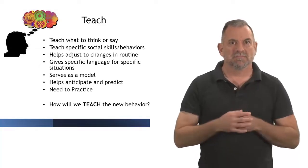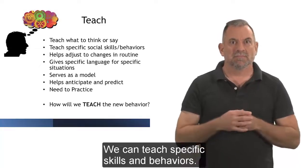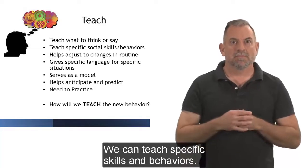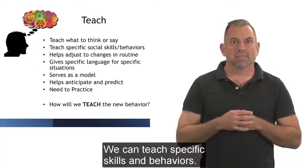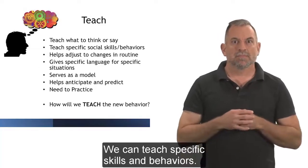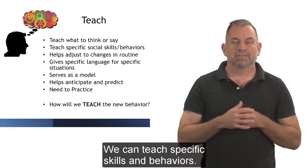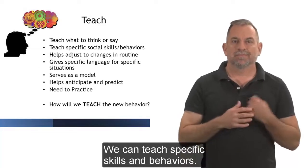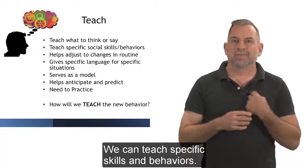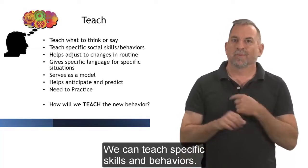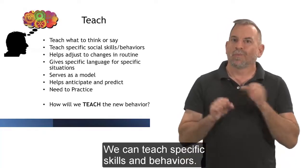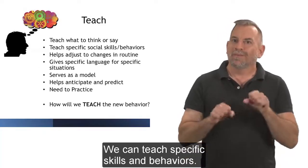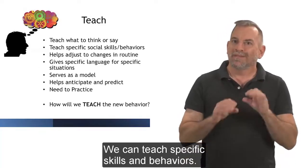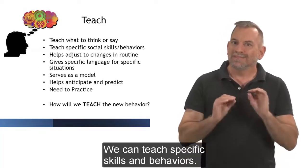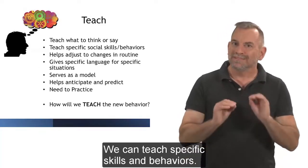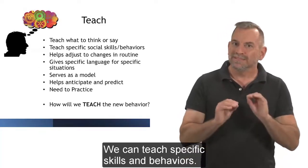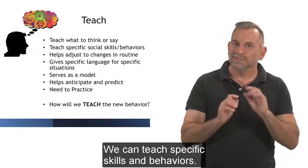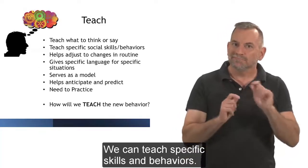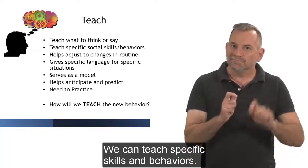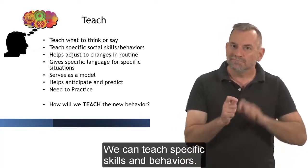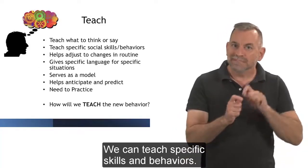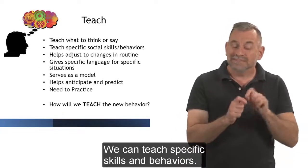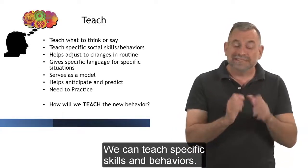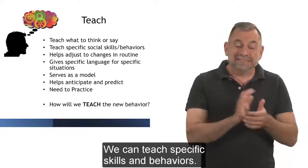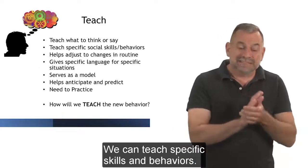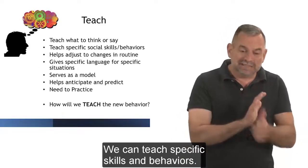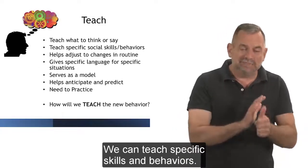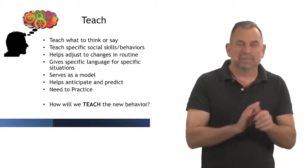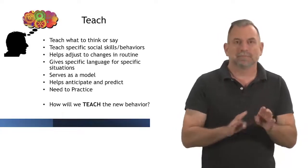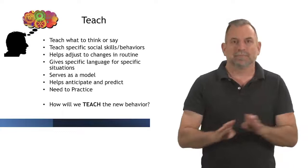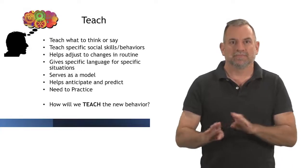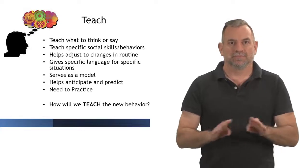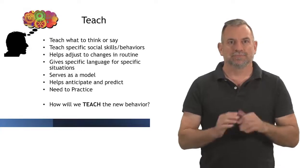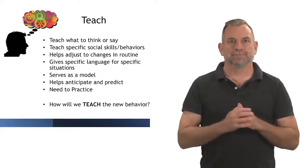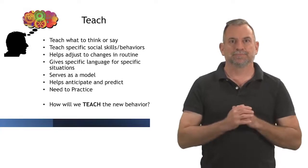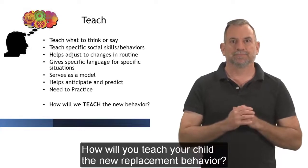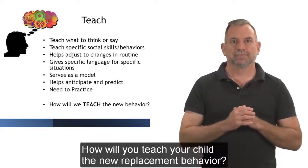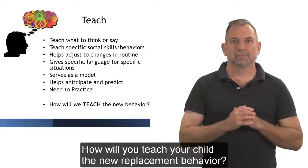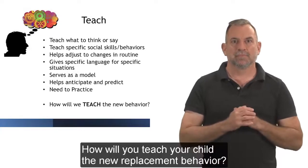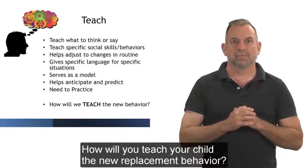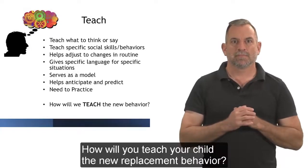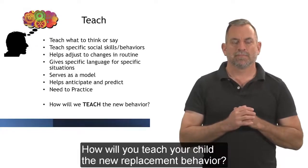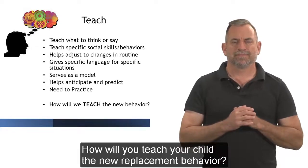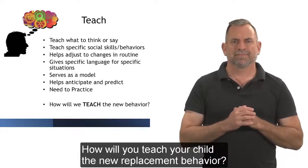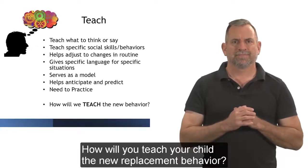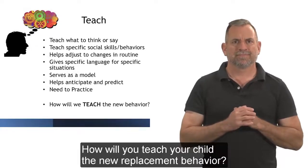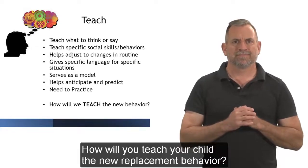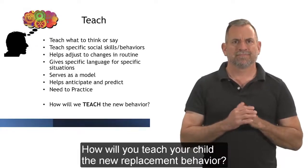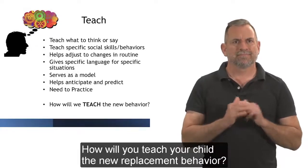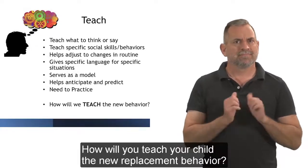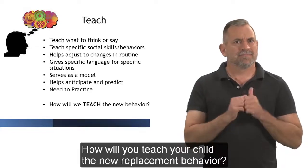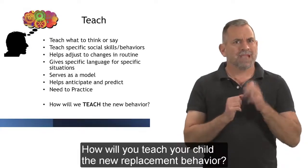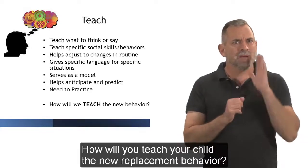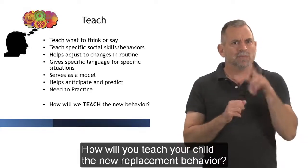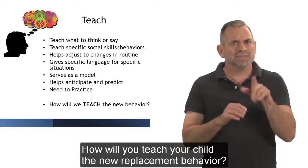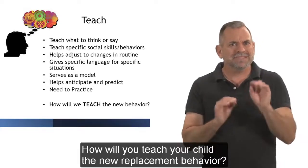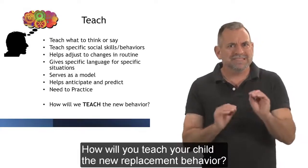We can teach specific skills and behaviors. How will you teach your child the new replacement